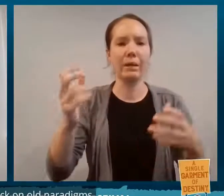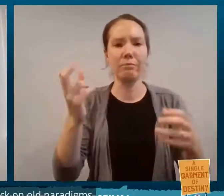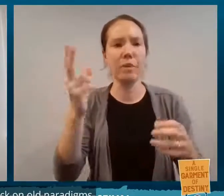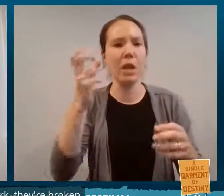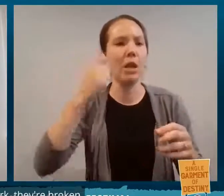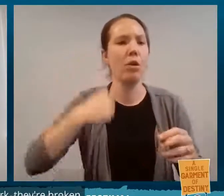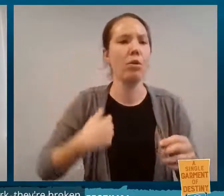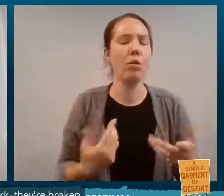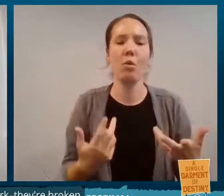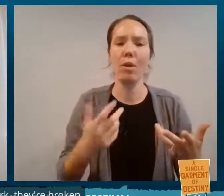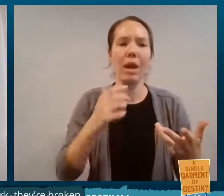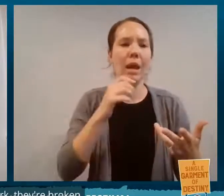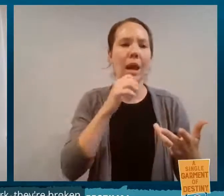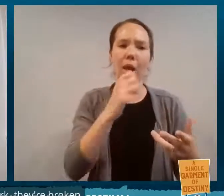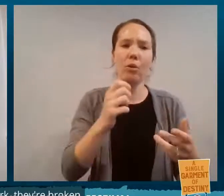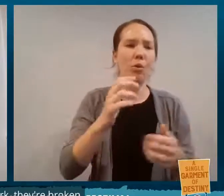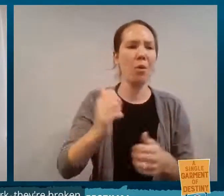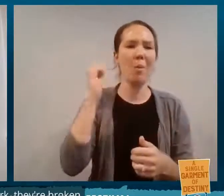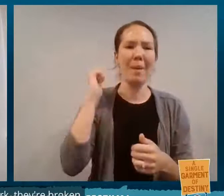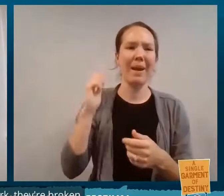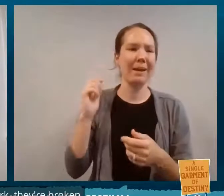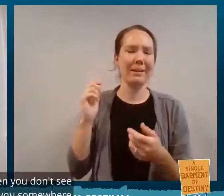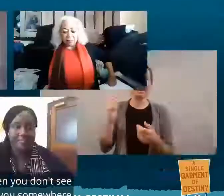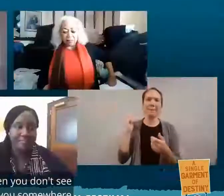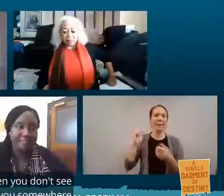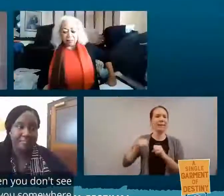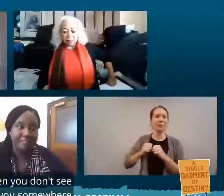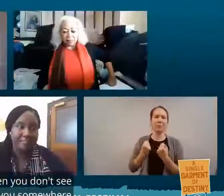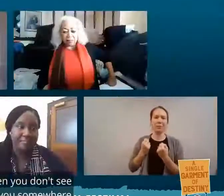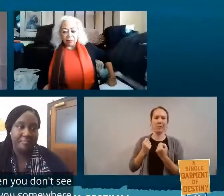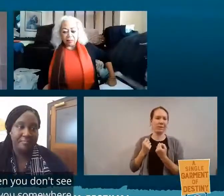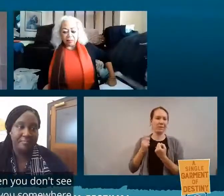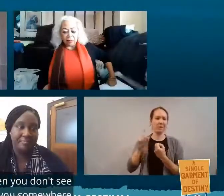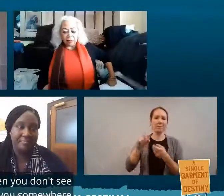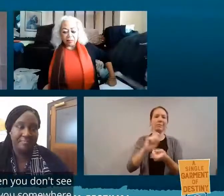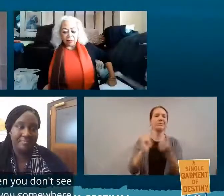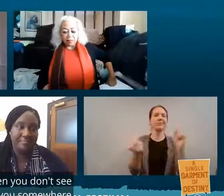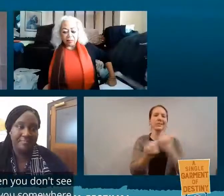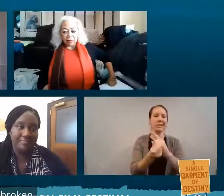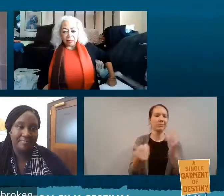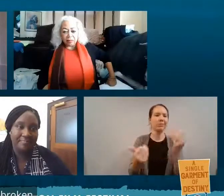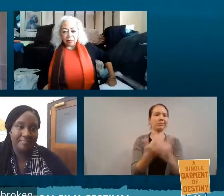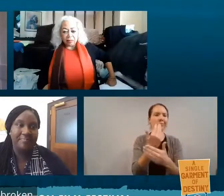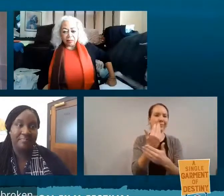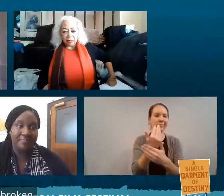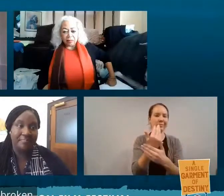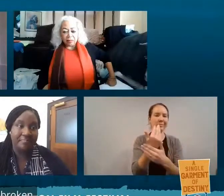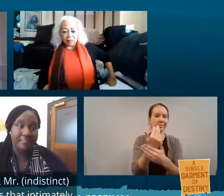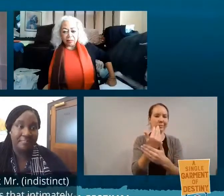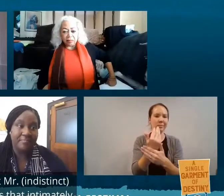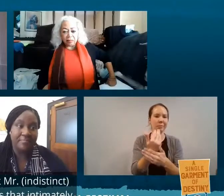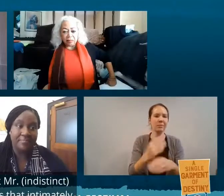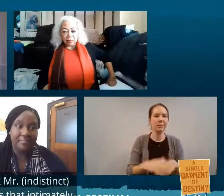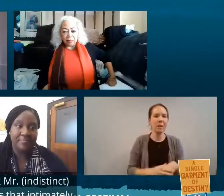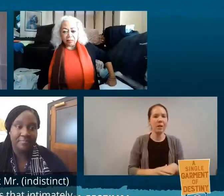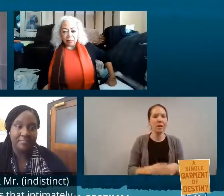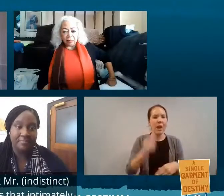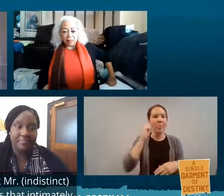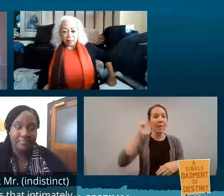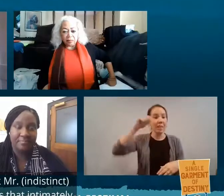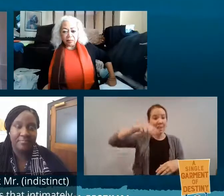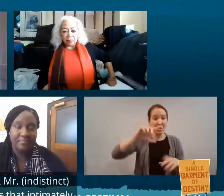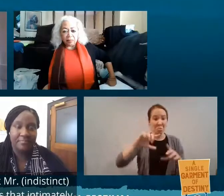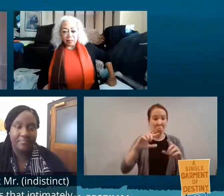old paradigms. They don't work. They're broken. And so when you don't see enough of you somewhere, it's broken. And I think this group of